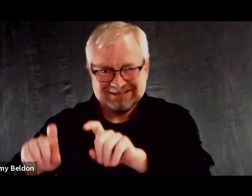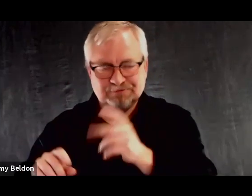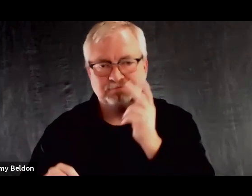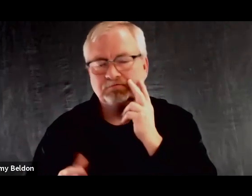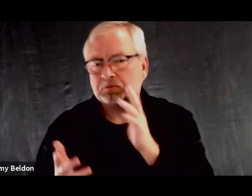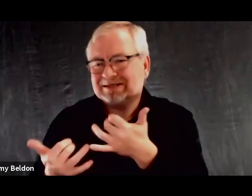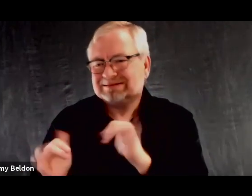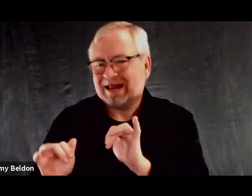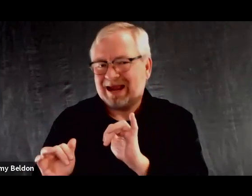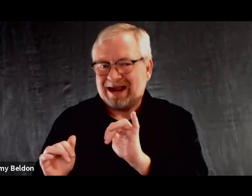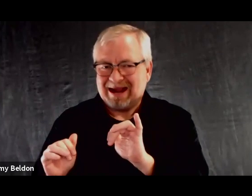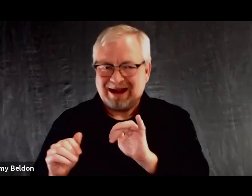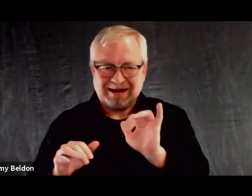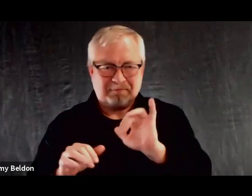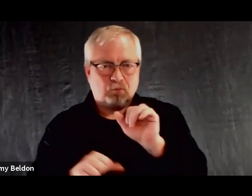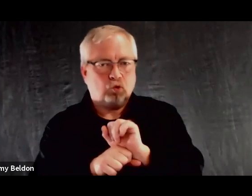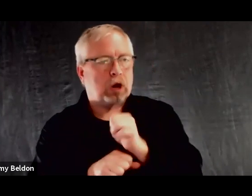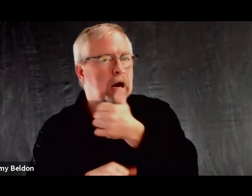that part of